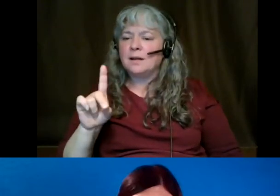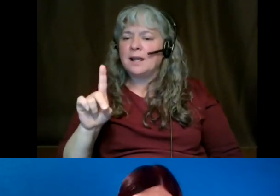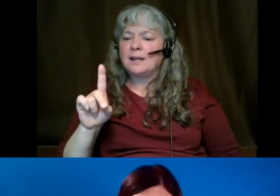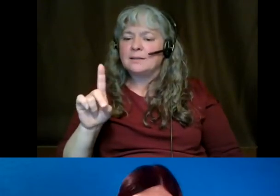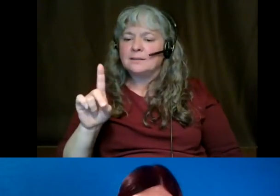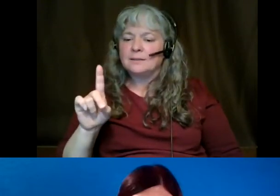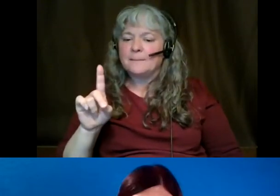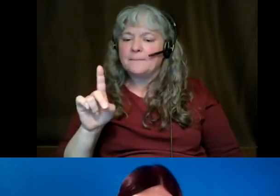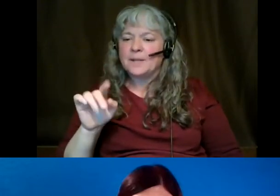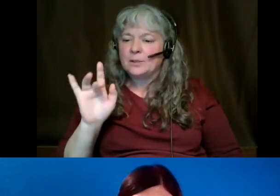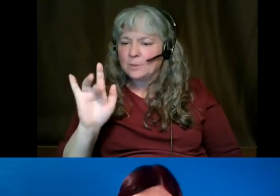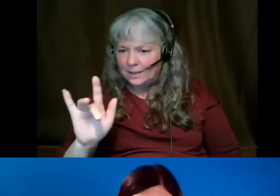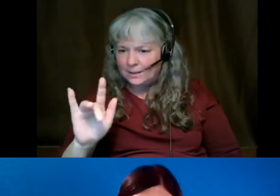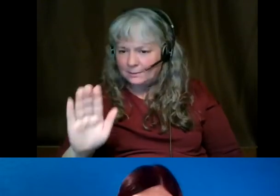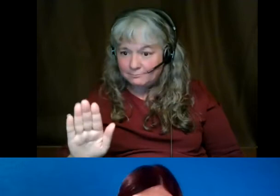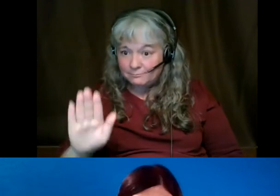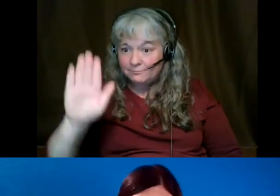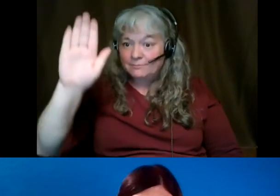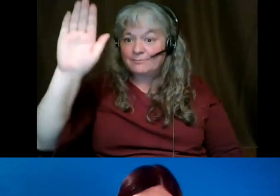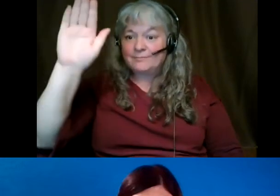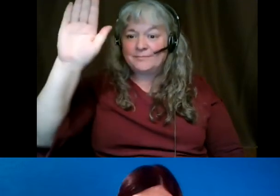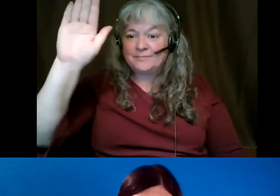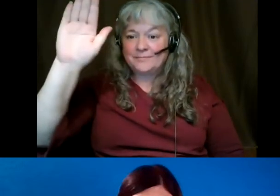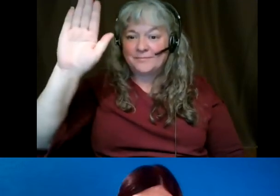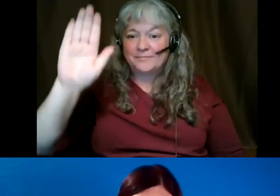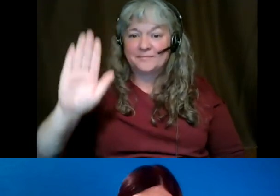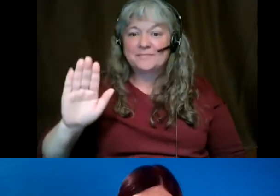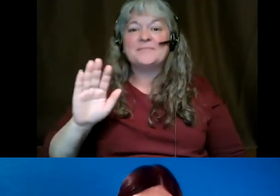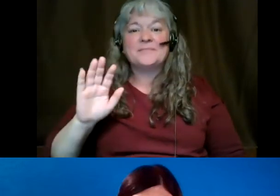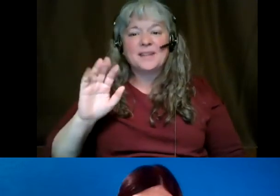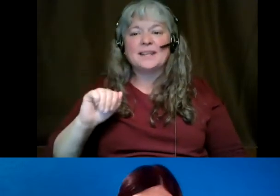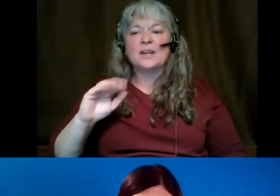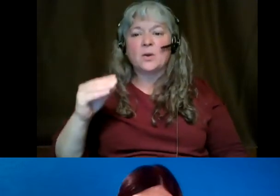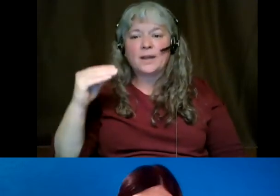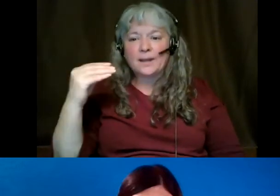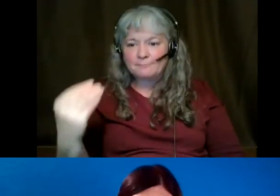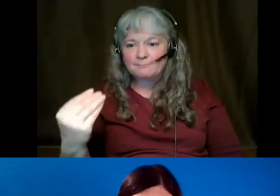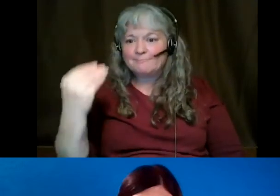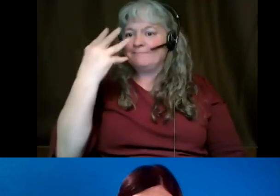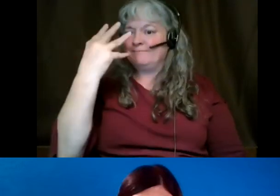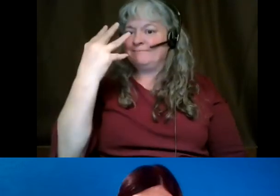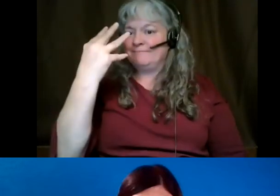microphone on, and you can ask that question live.